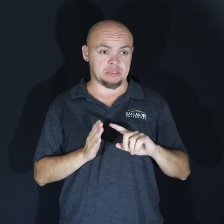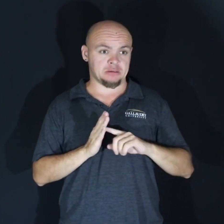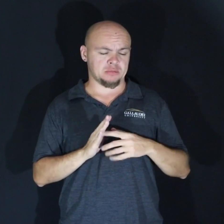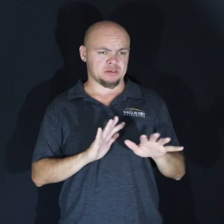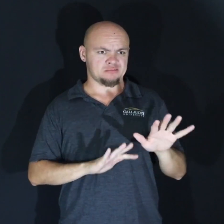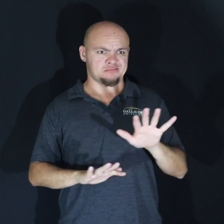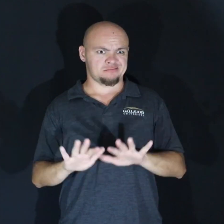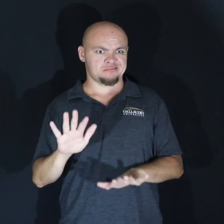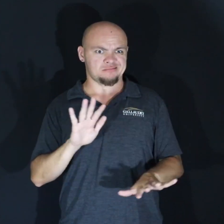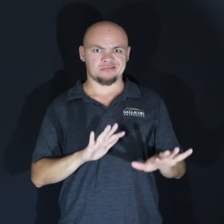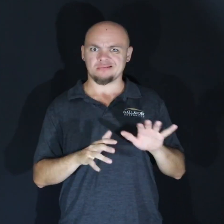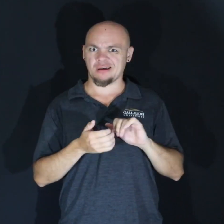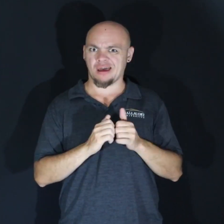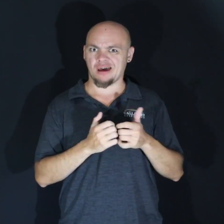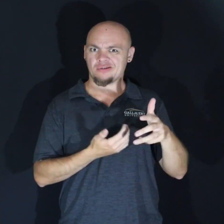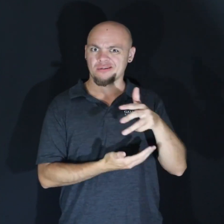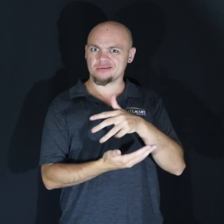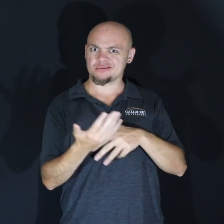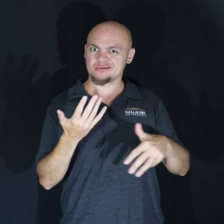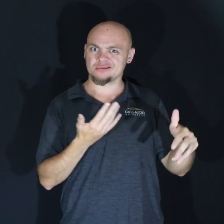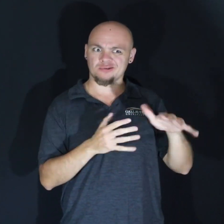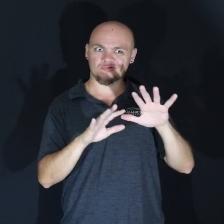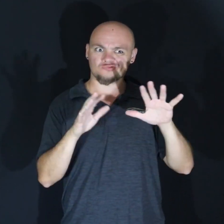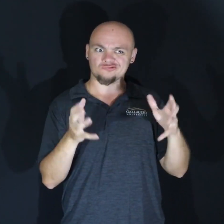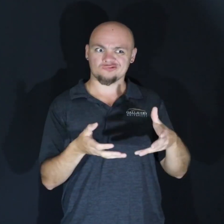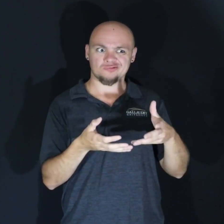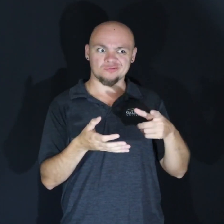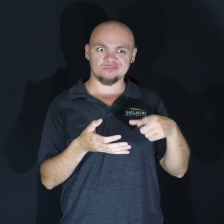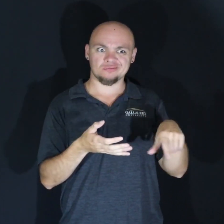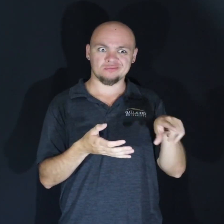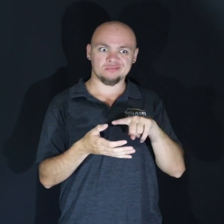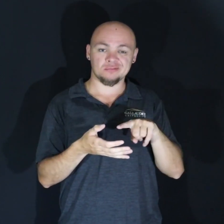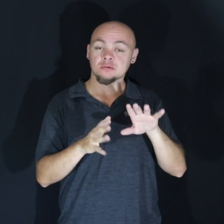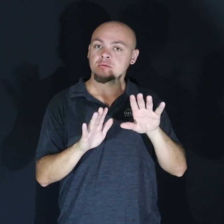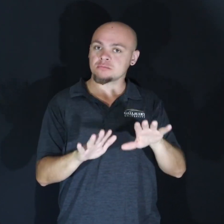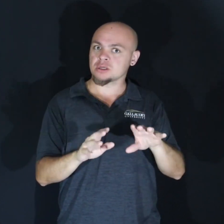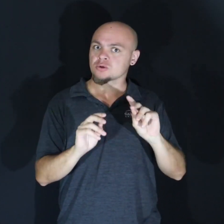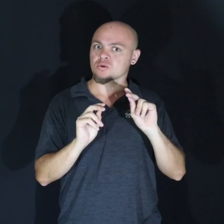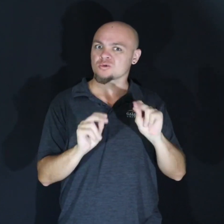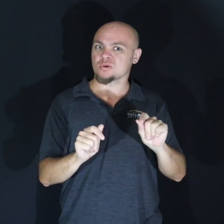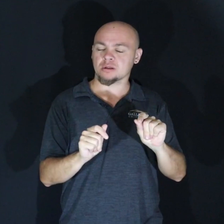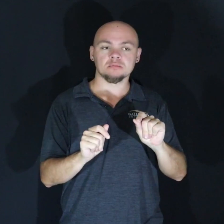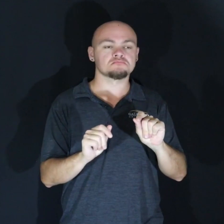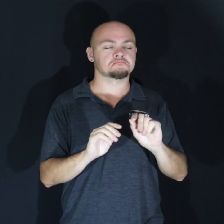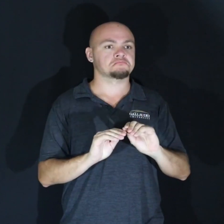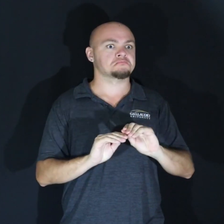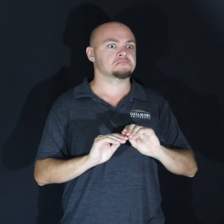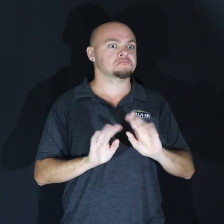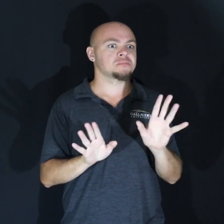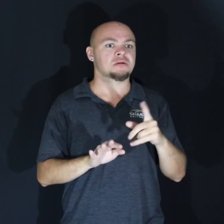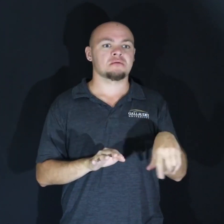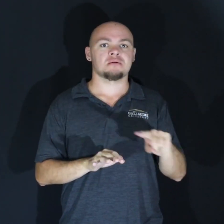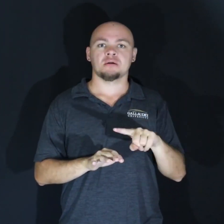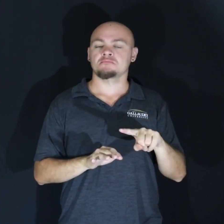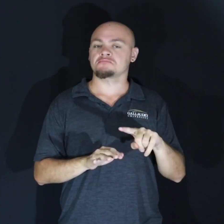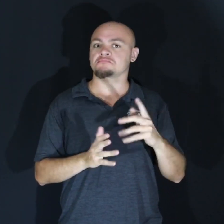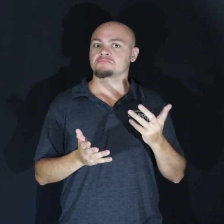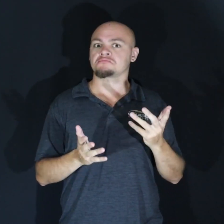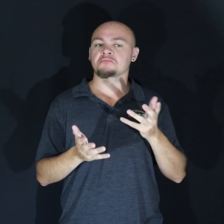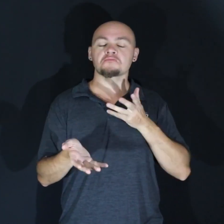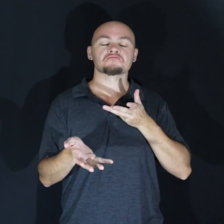was a little worried about the social dynamic of this group, but it very quickly became clear that they were just entering